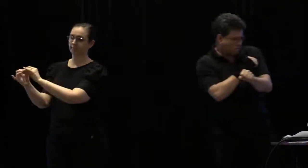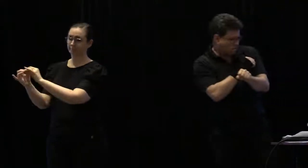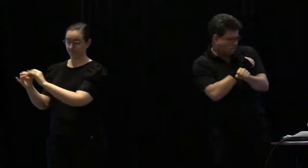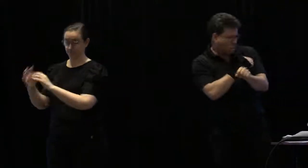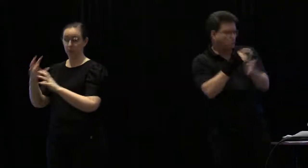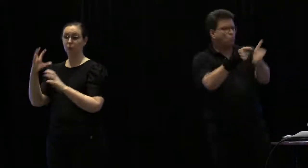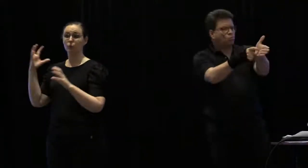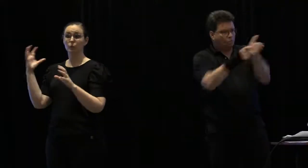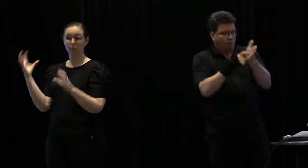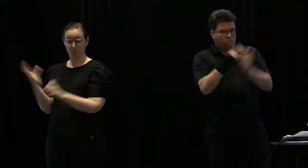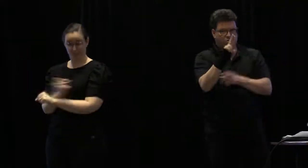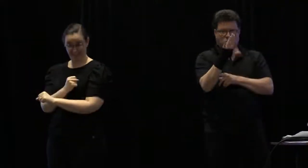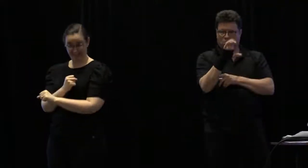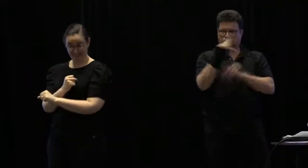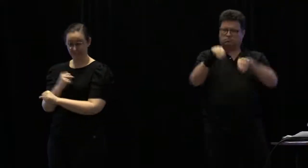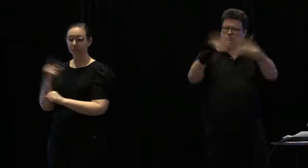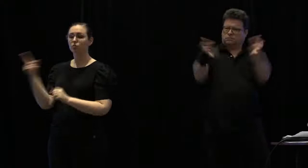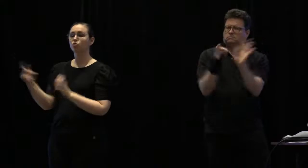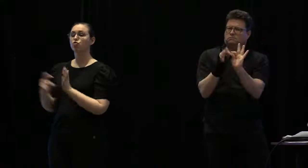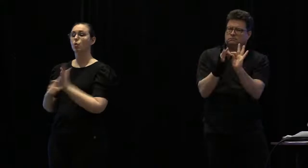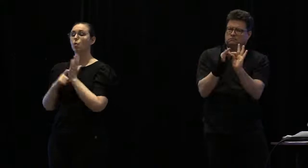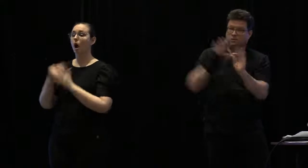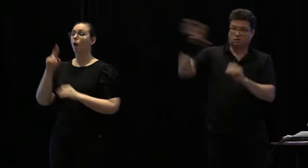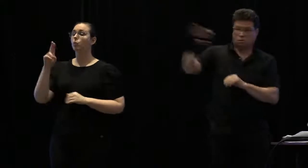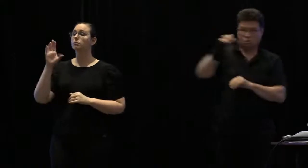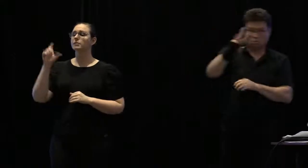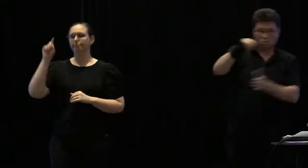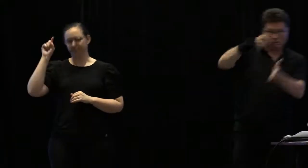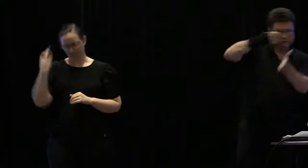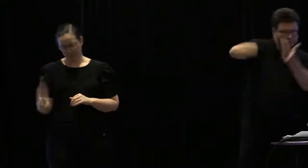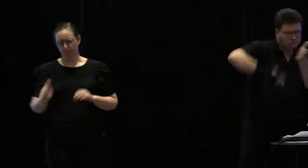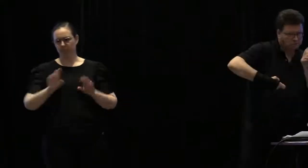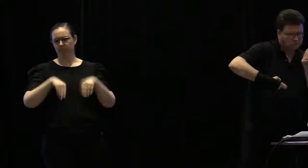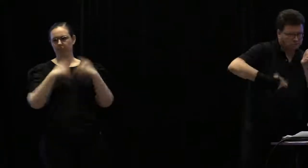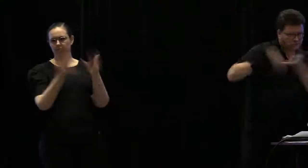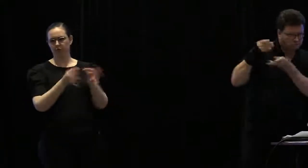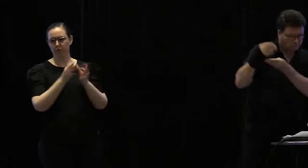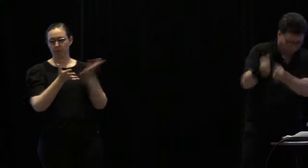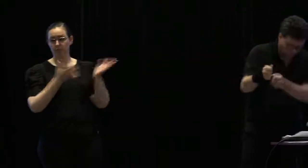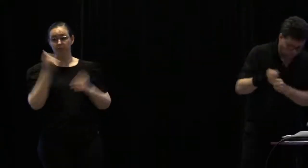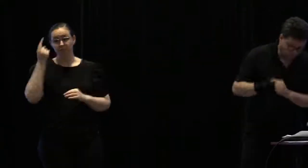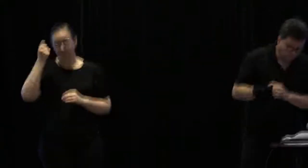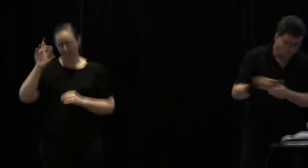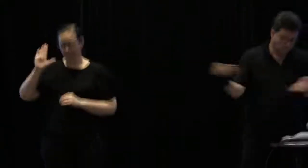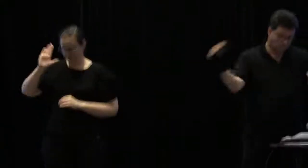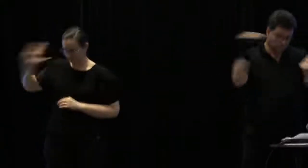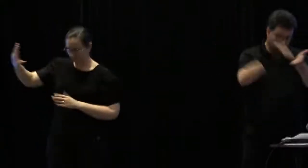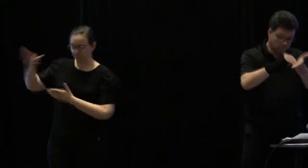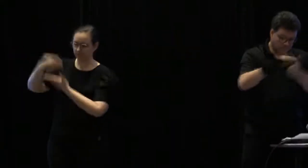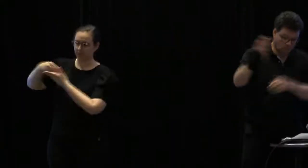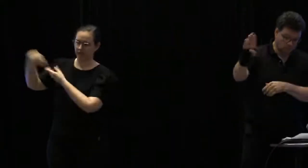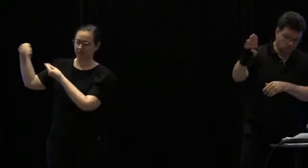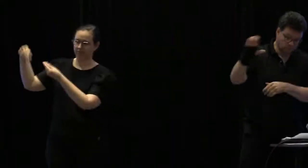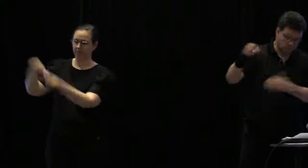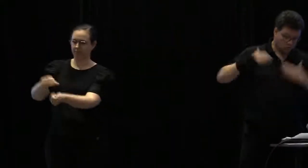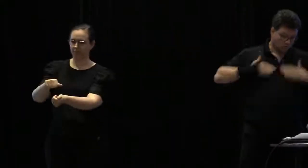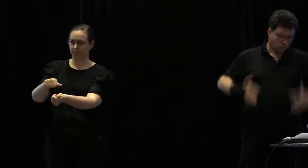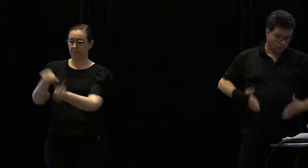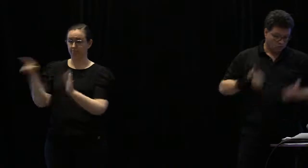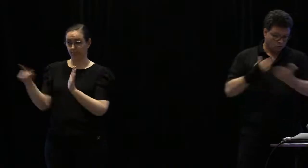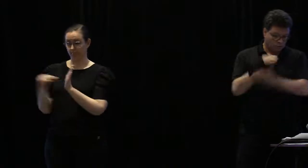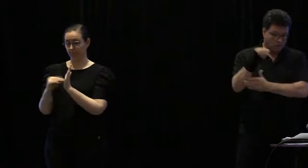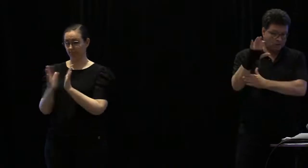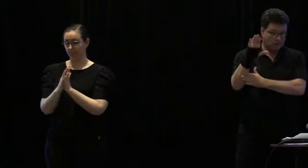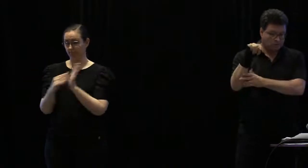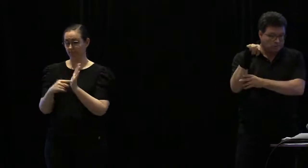was lodged and was successful. Now, the University of British Columbia was not only ordered to provide